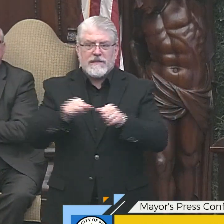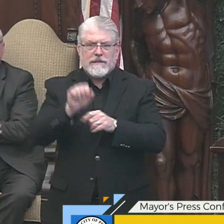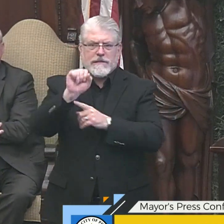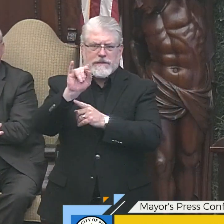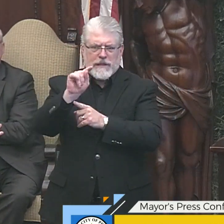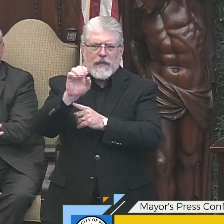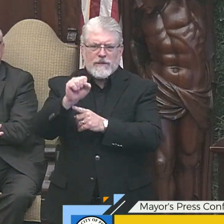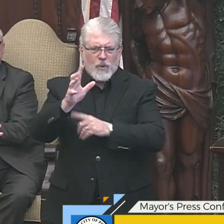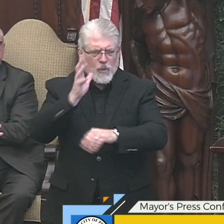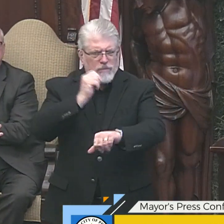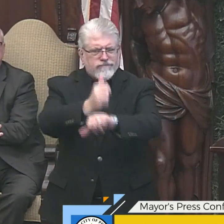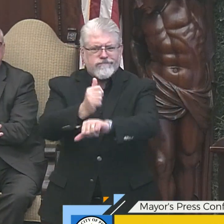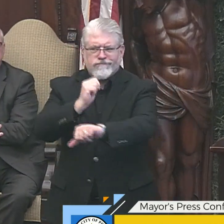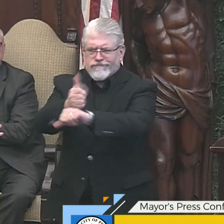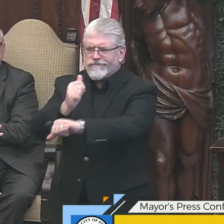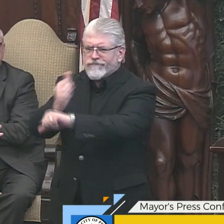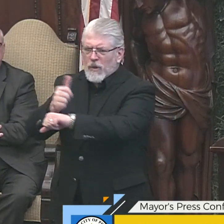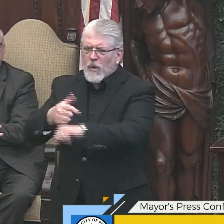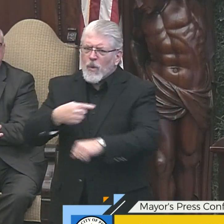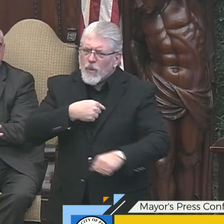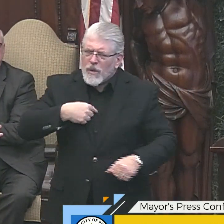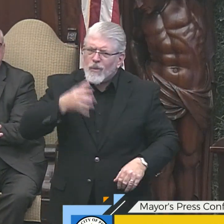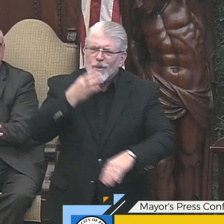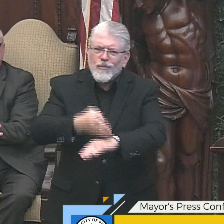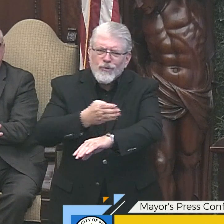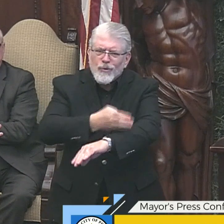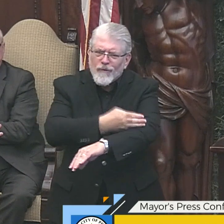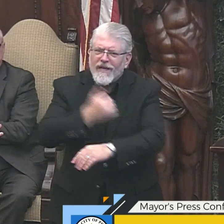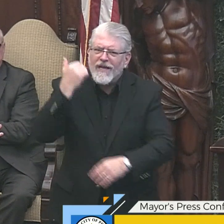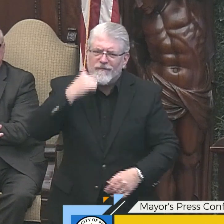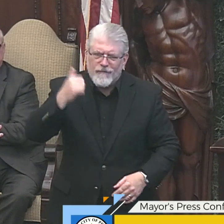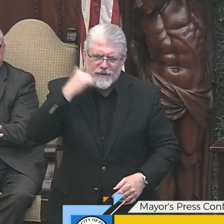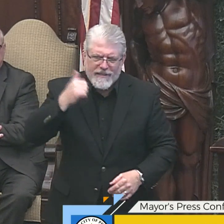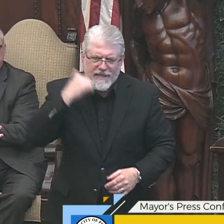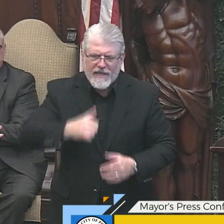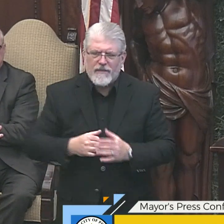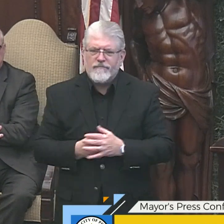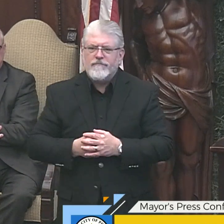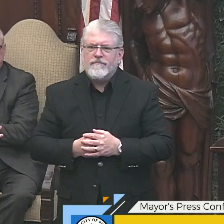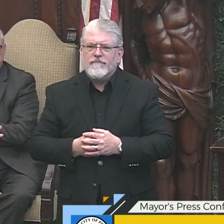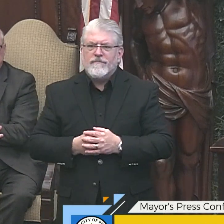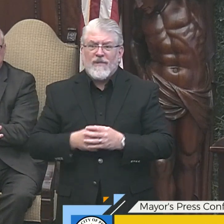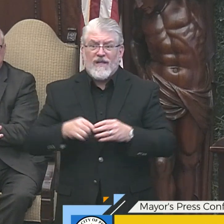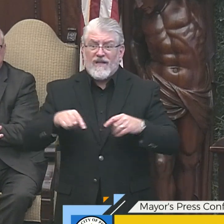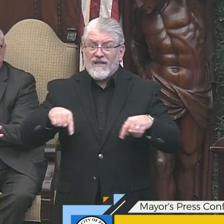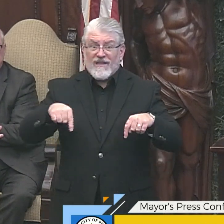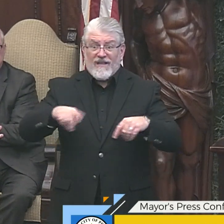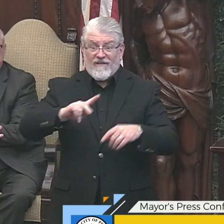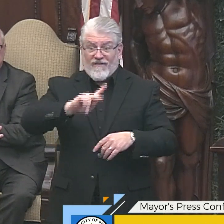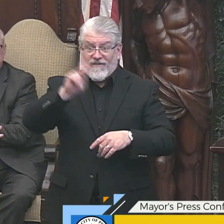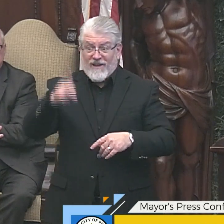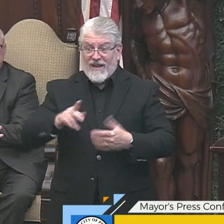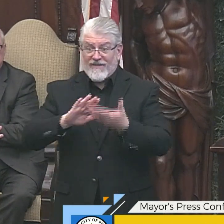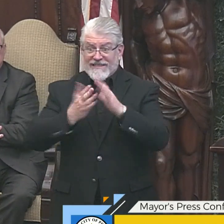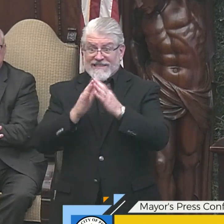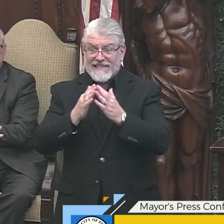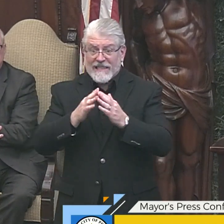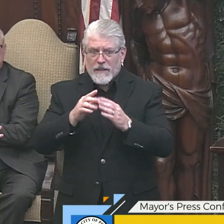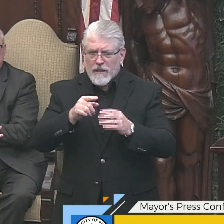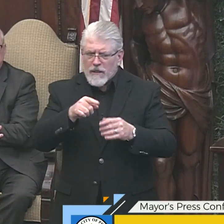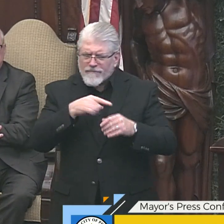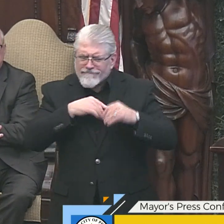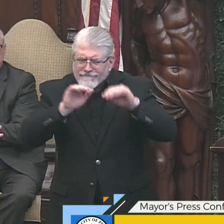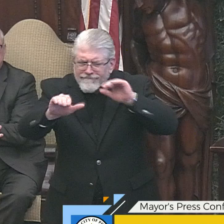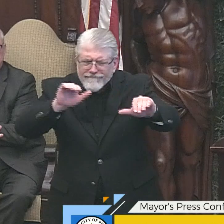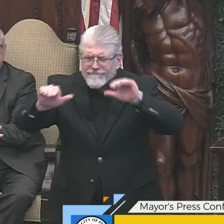day. So we want people to know in the city of Philadelphia, if you have symptoms and you feel like a test